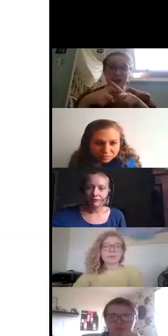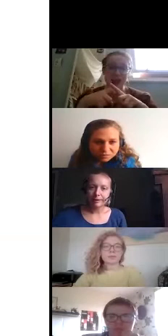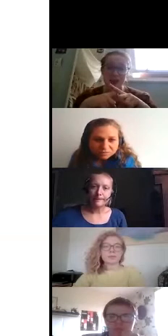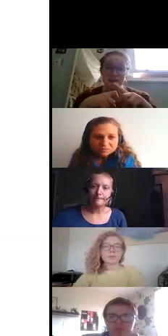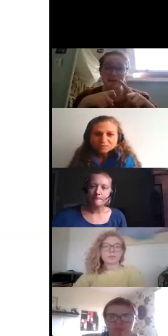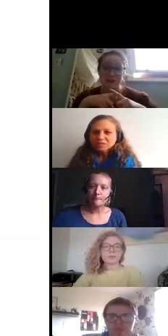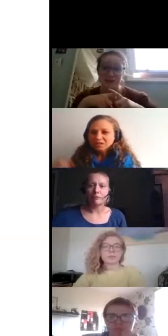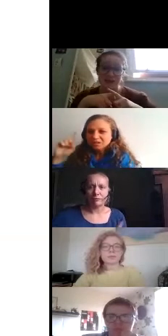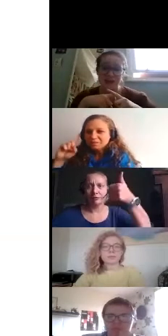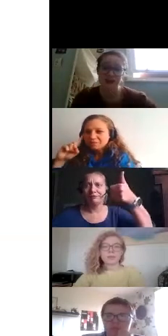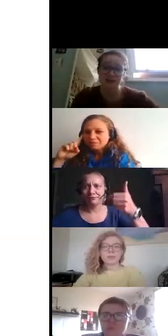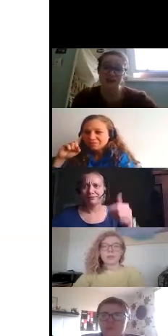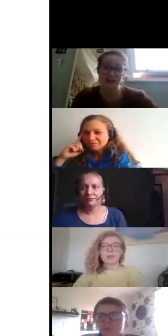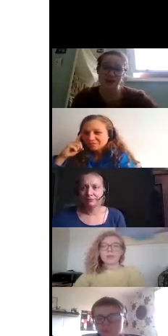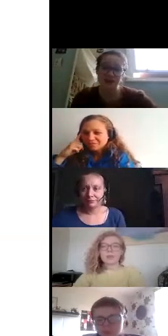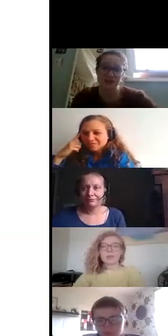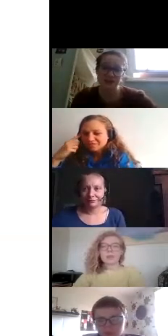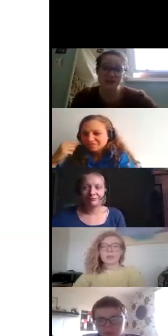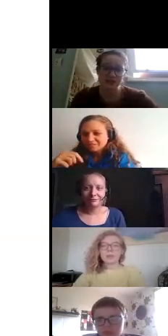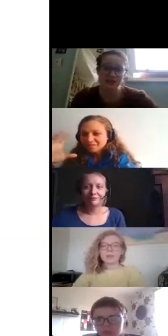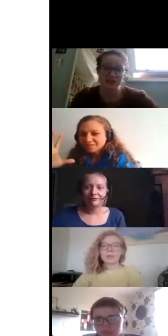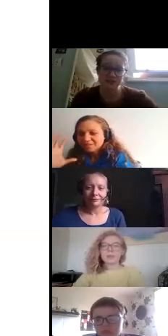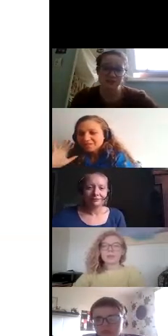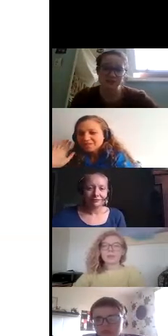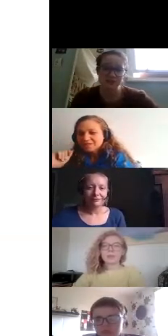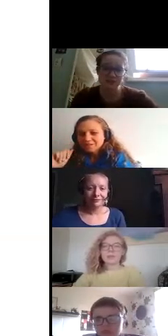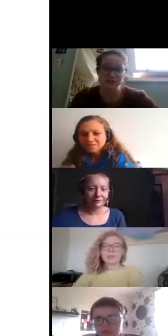by the K. I used to find that really confusing.